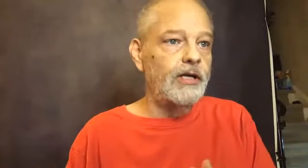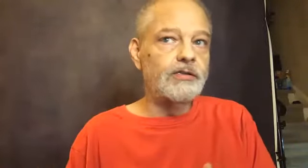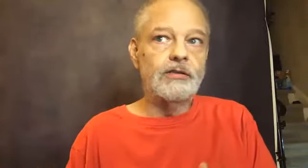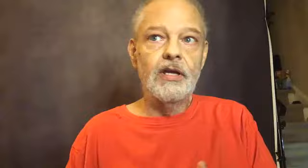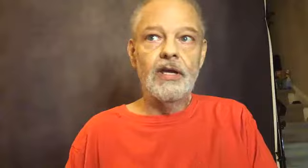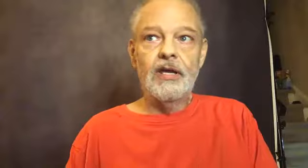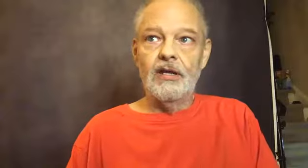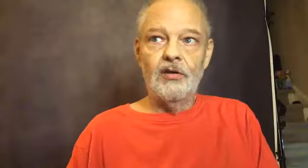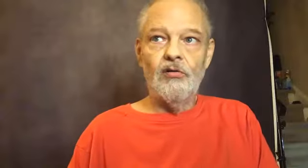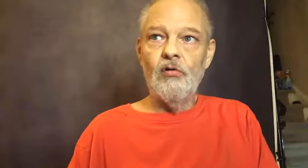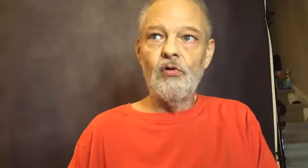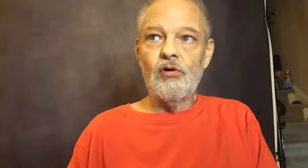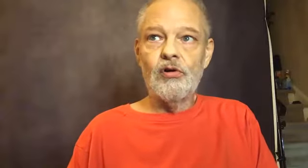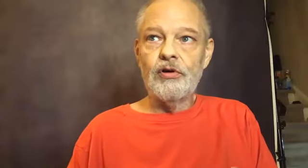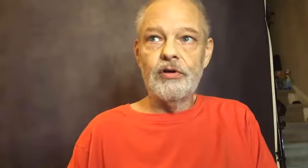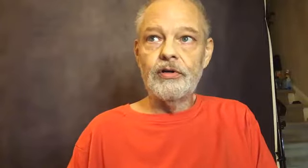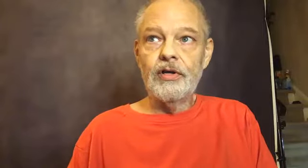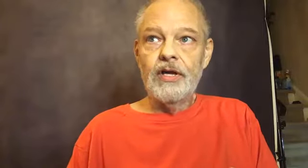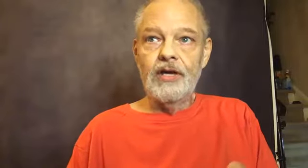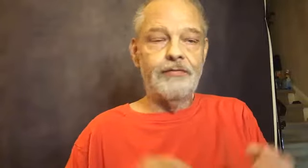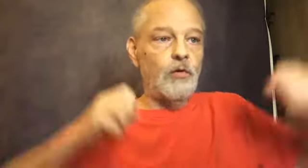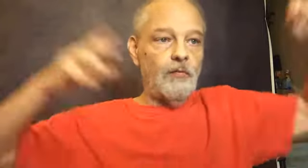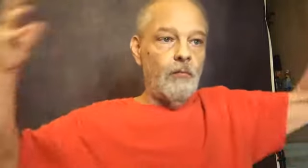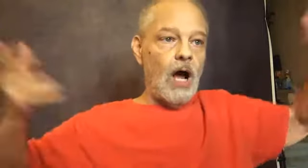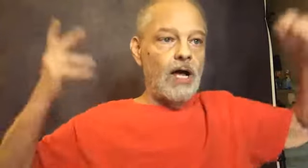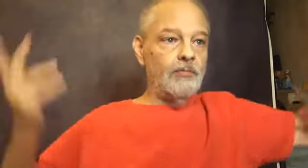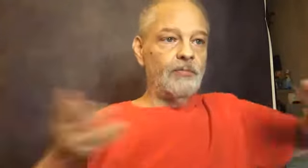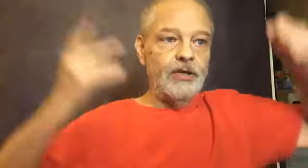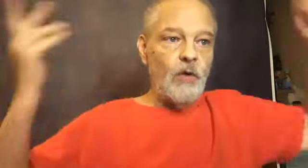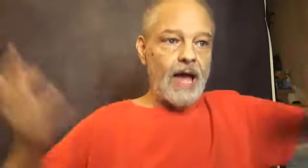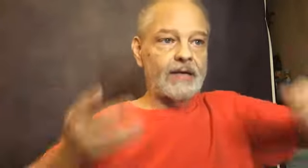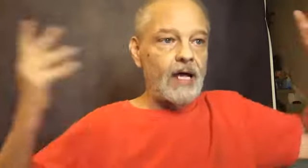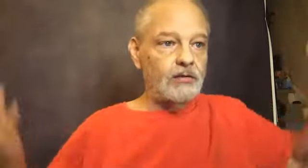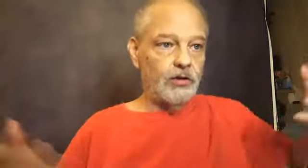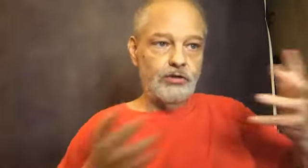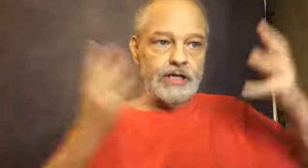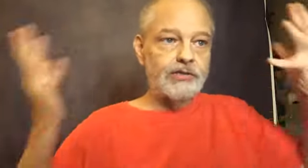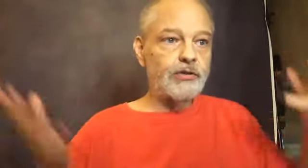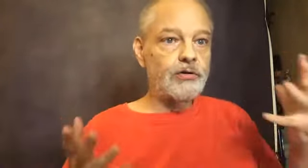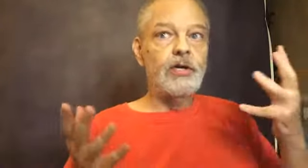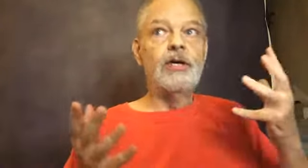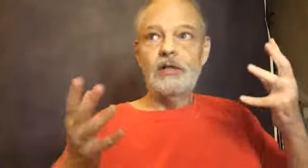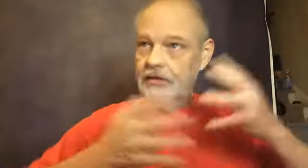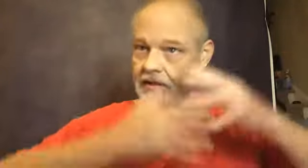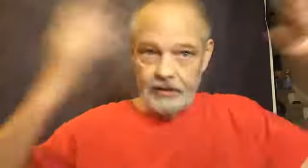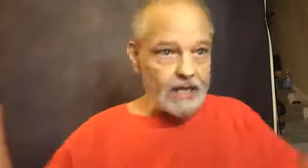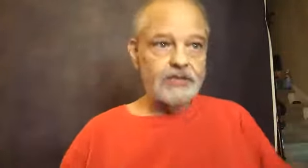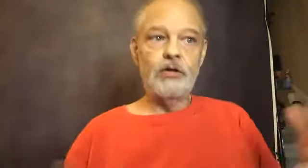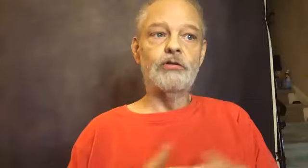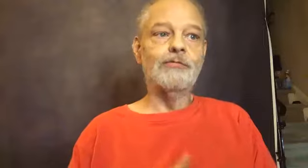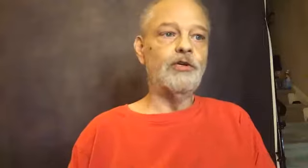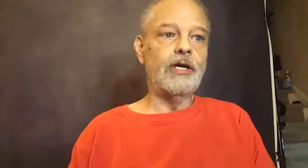communication. Or if you mime and you act out, you gesture, then that's total